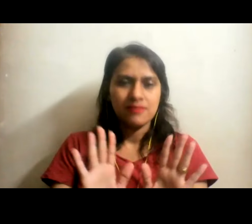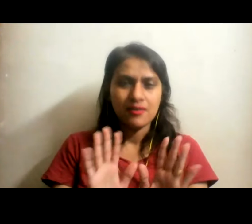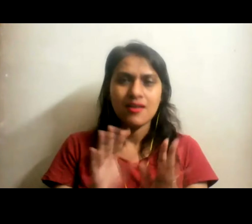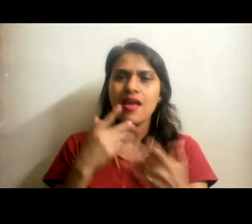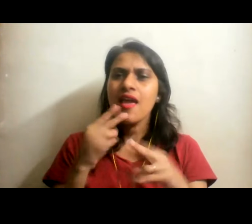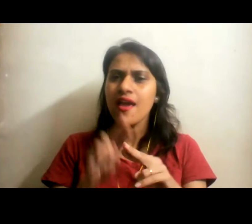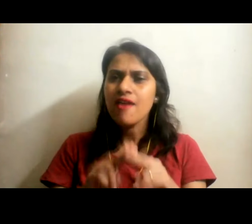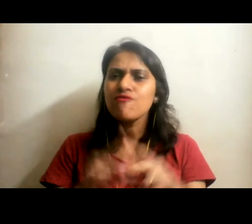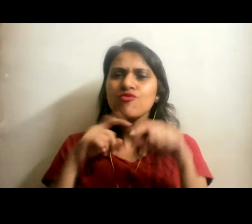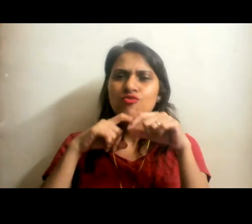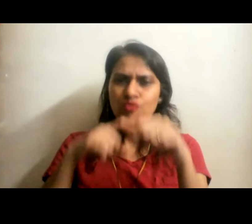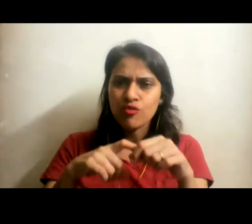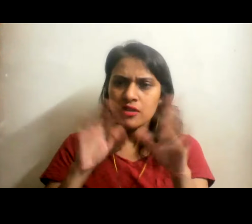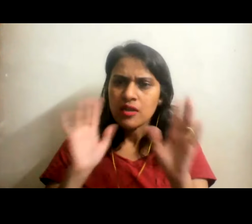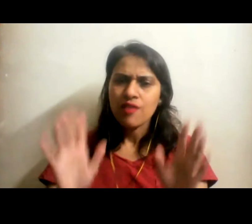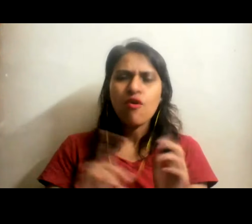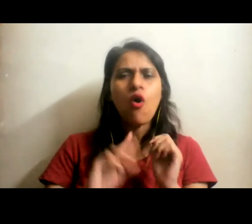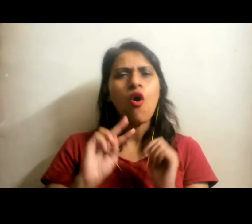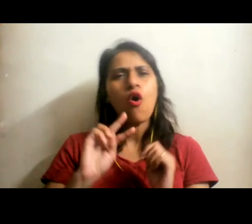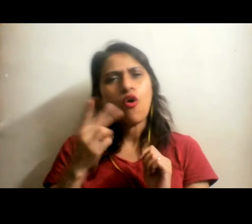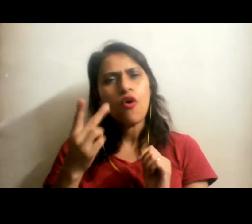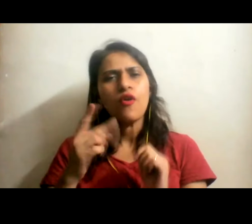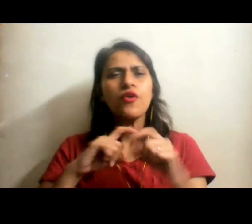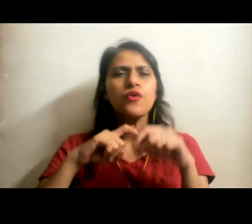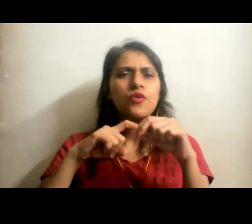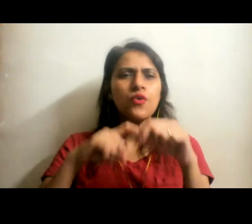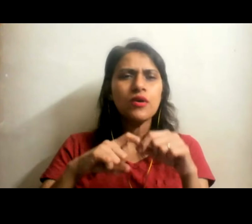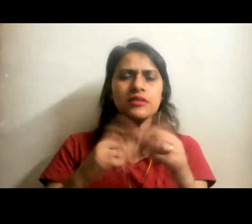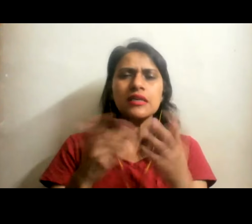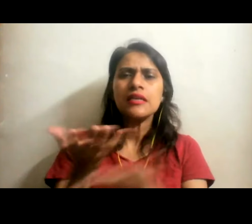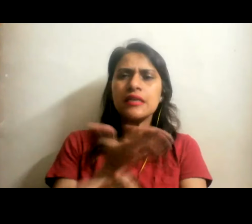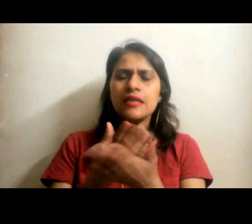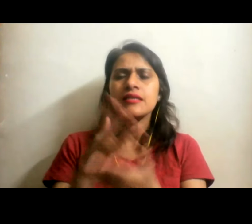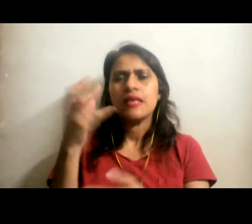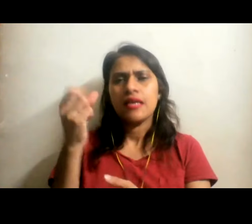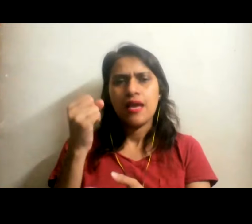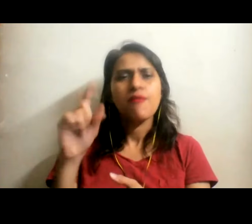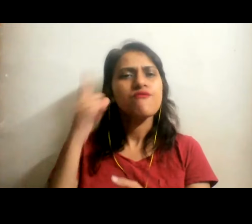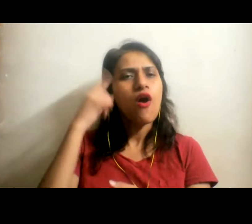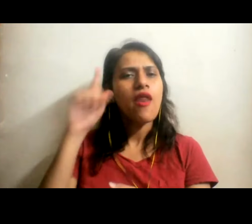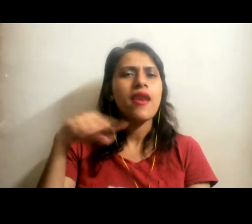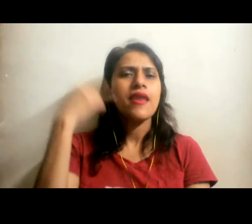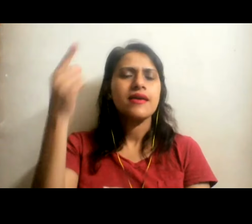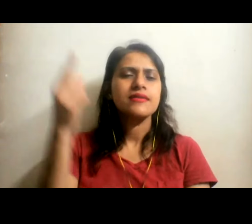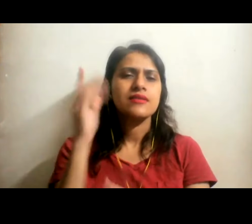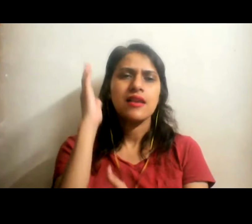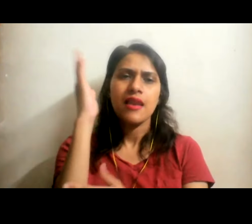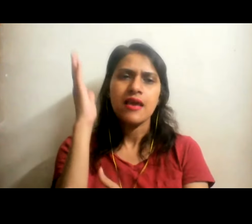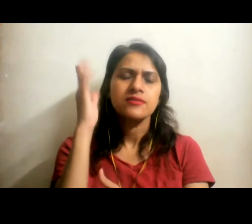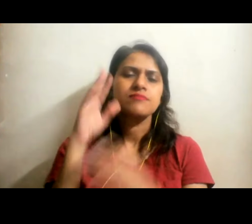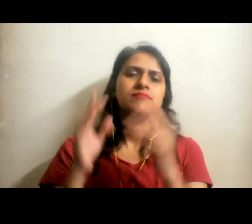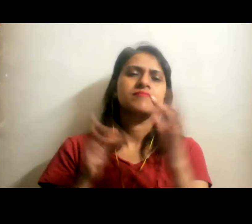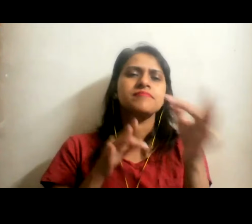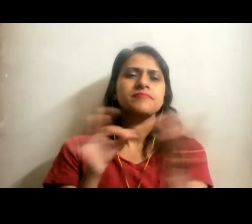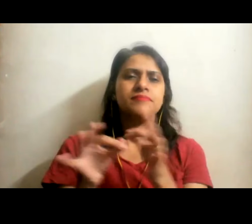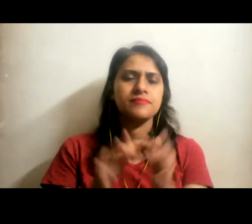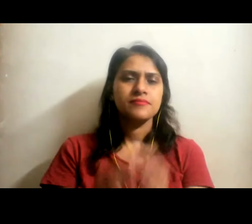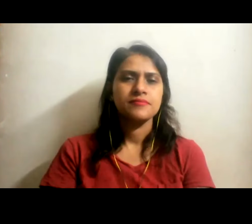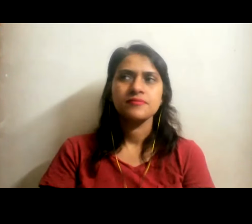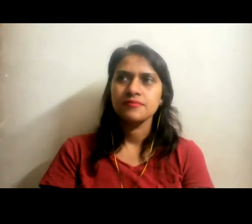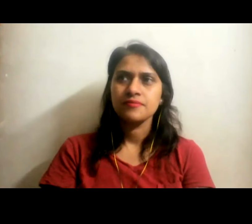immediate questions, or you can, if there's something you would like to discuss, we can keep it for the next session. However, before I will let you any of